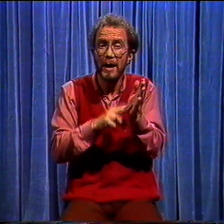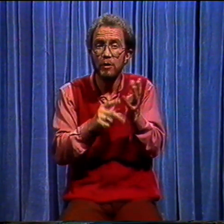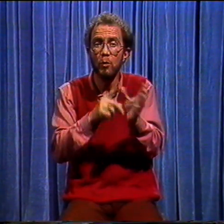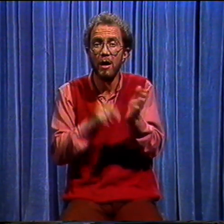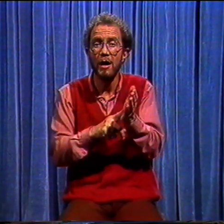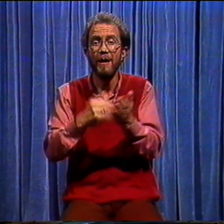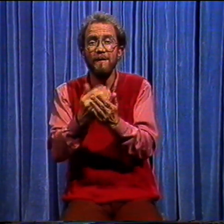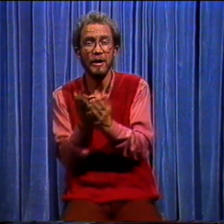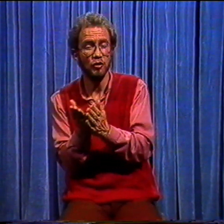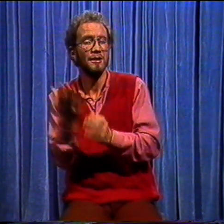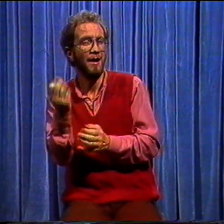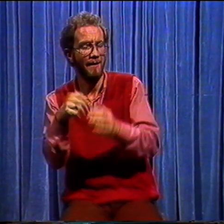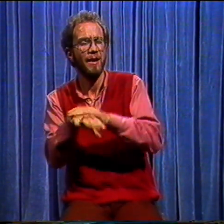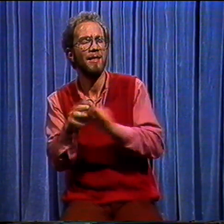in the language.